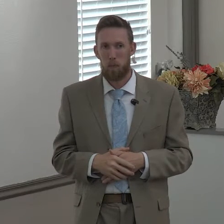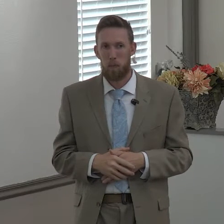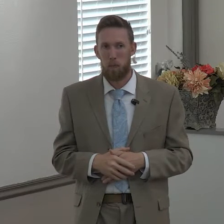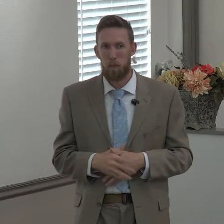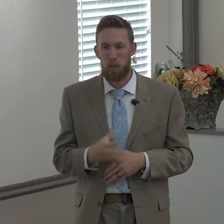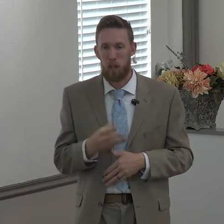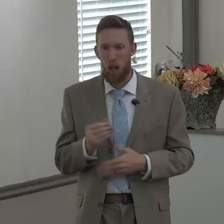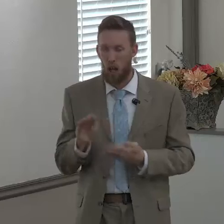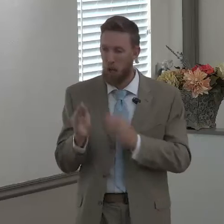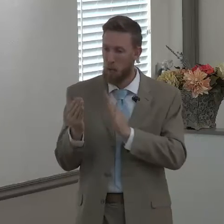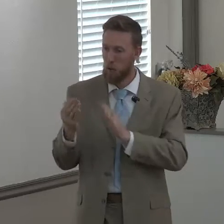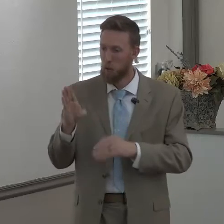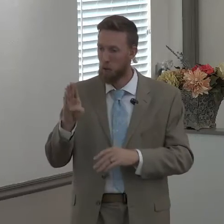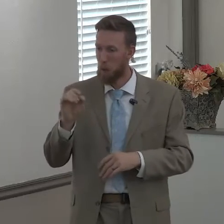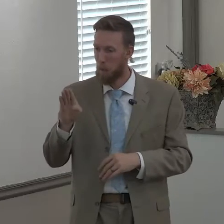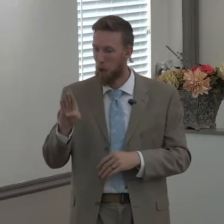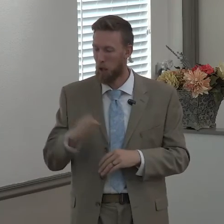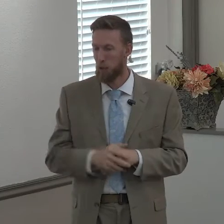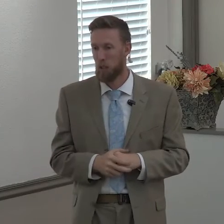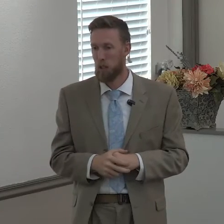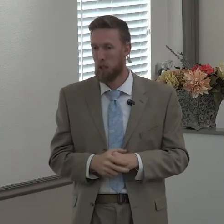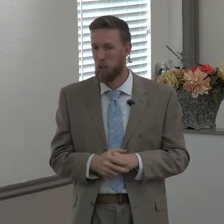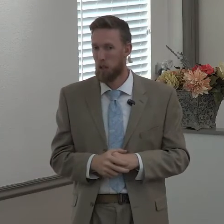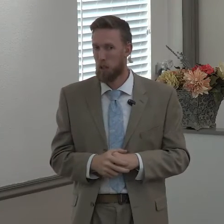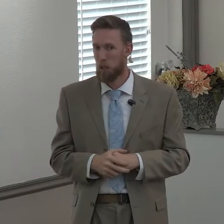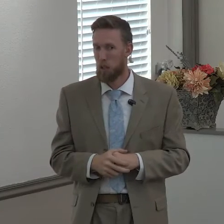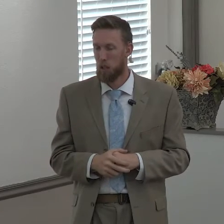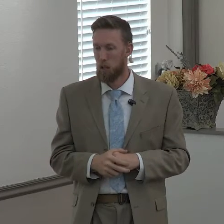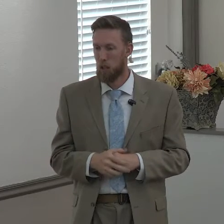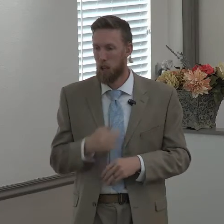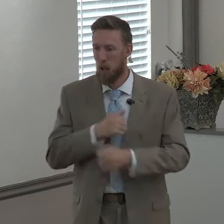He gets up, I mean, his mouth is bleeding, and